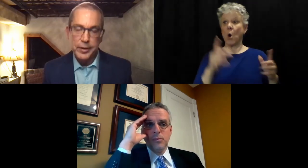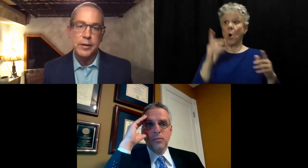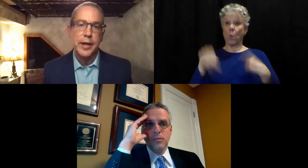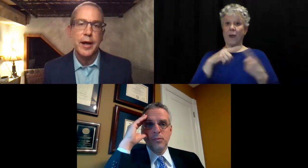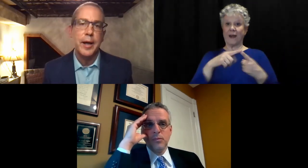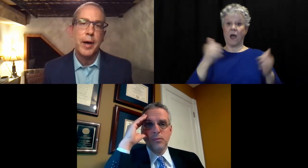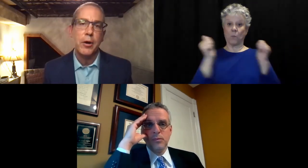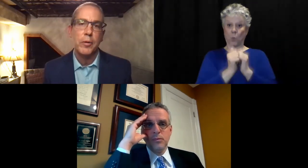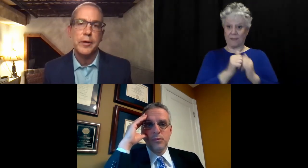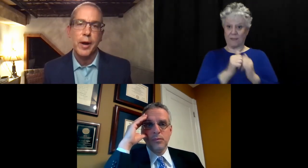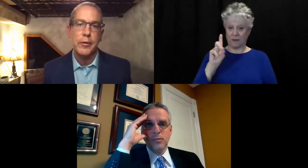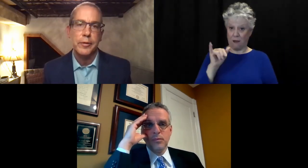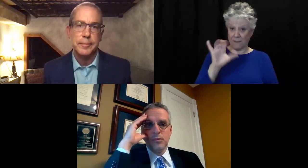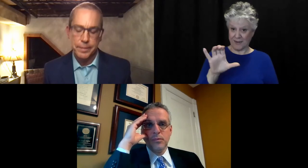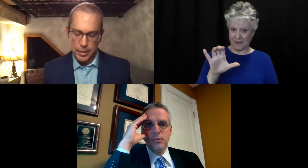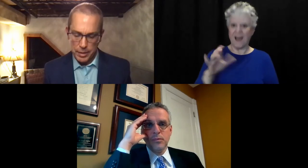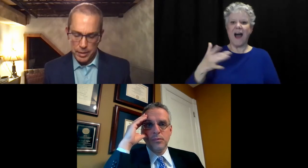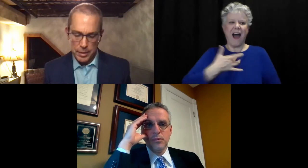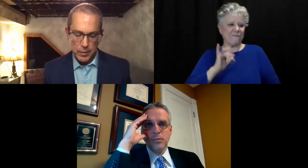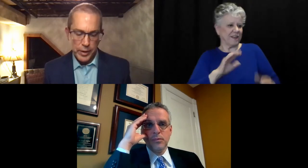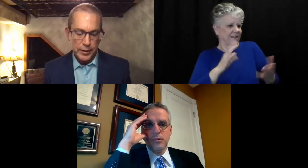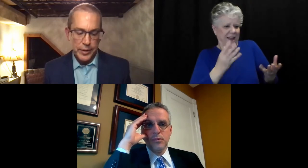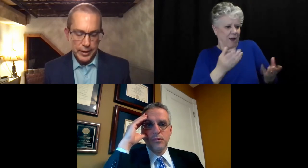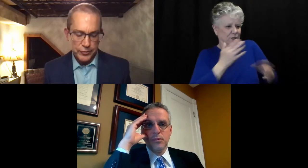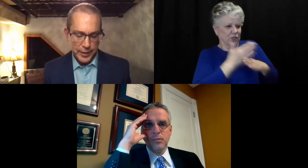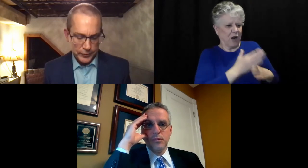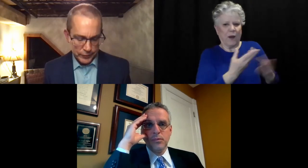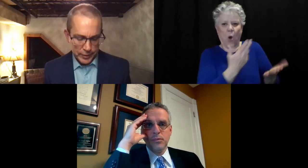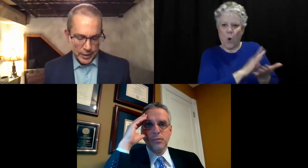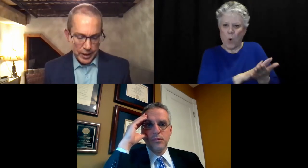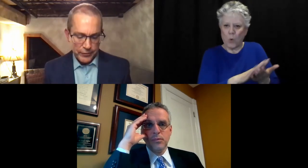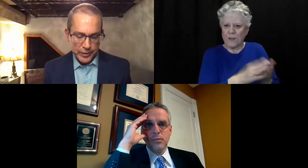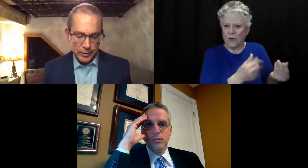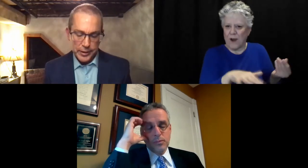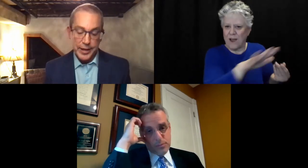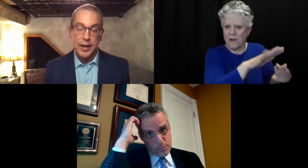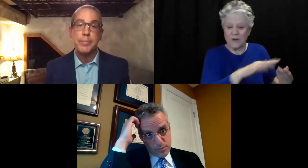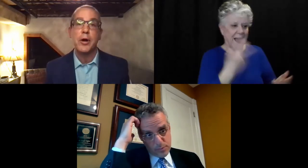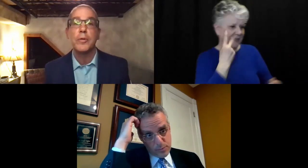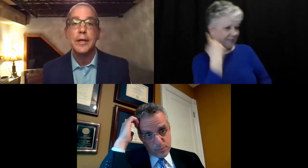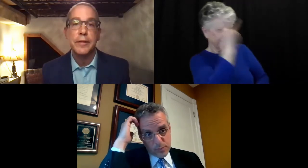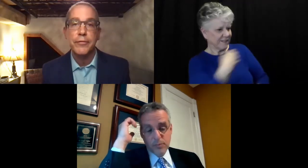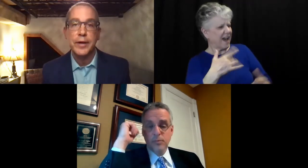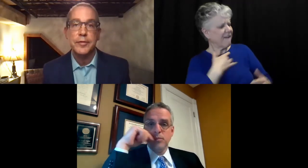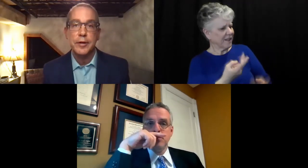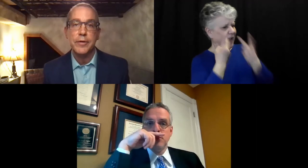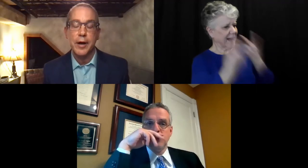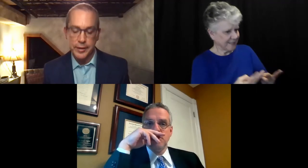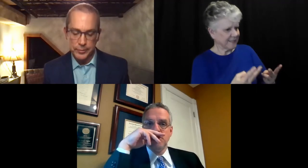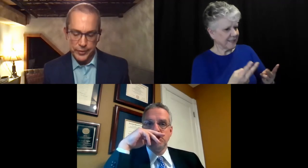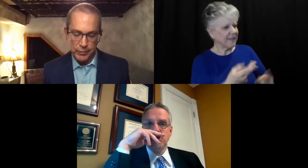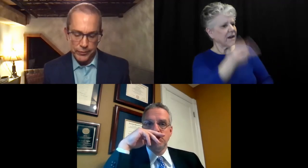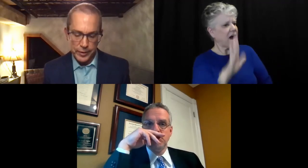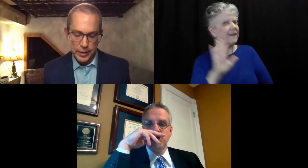I feel like I am on holy ground. When I look at his face, I feel like I am beholding the face of